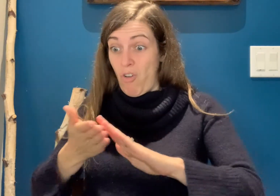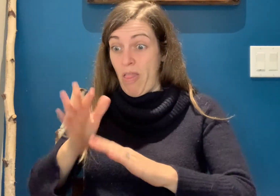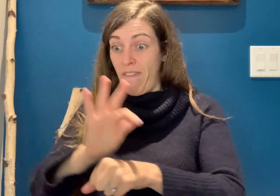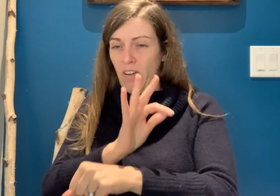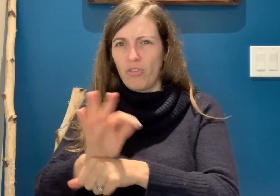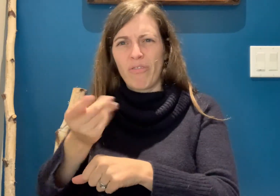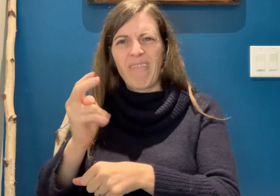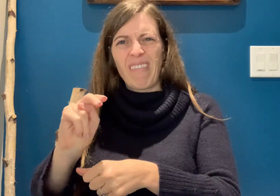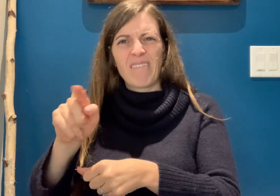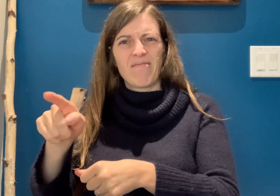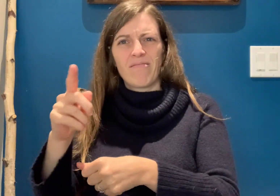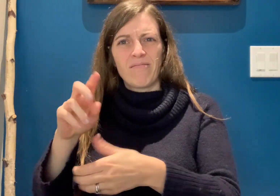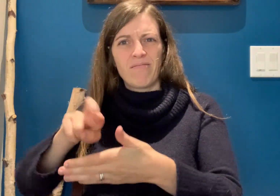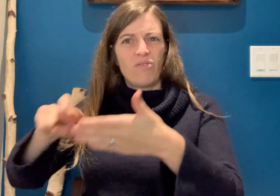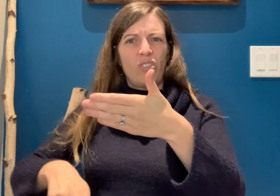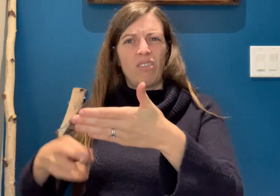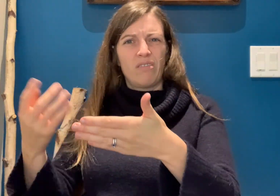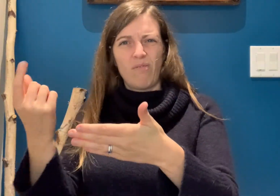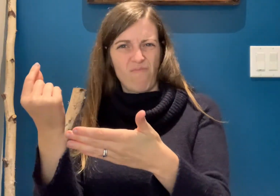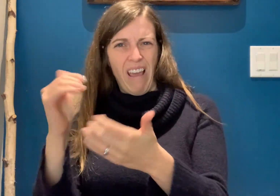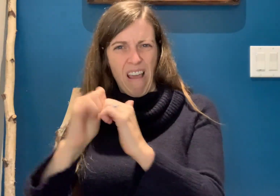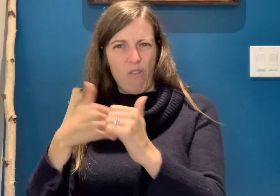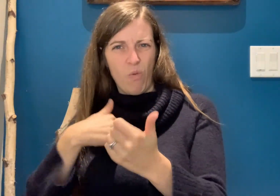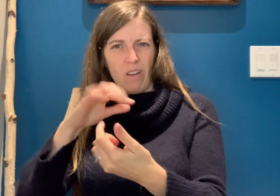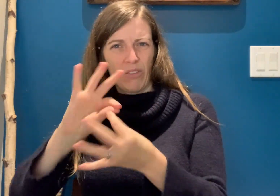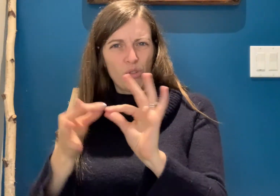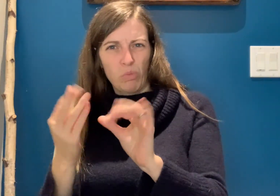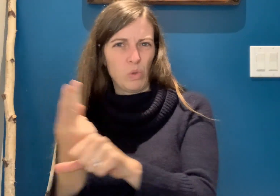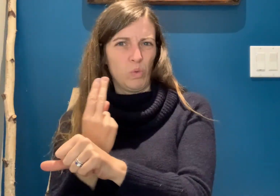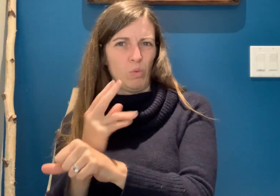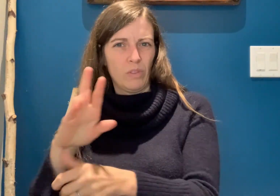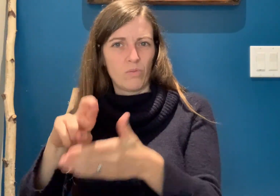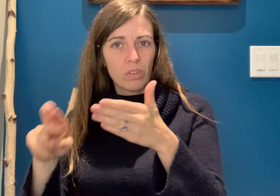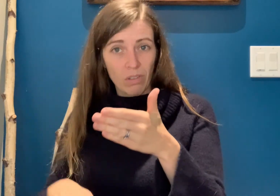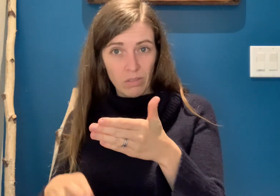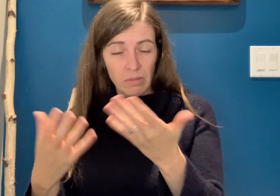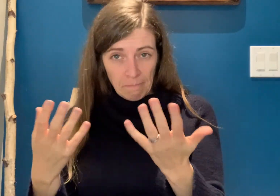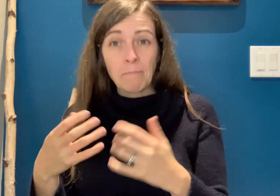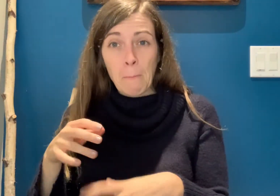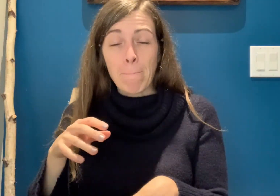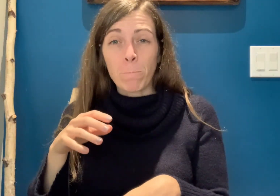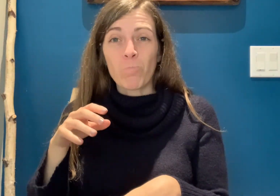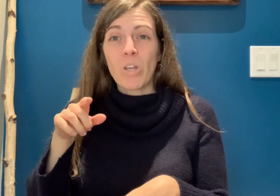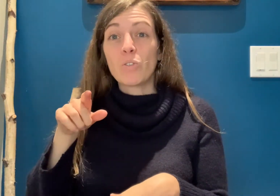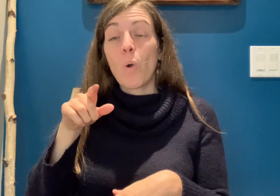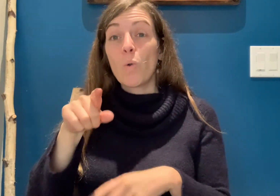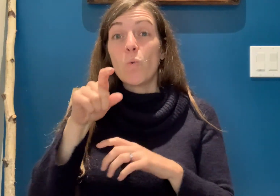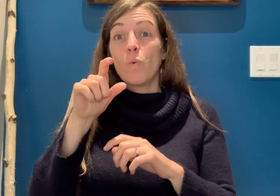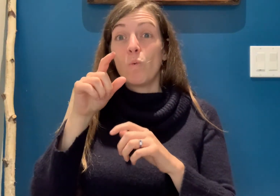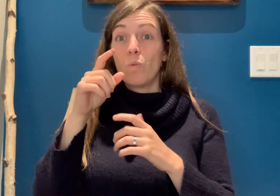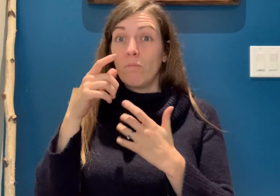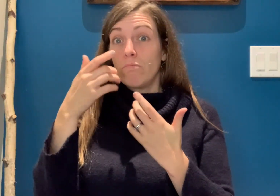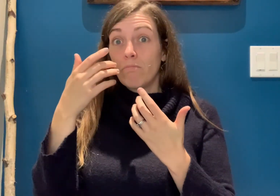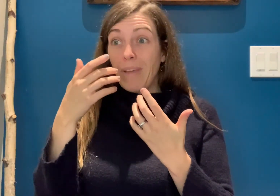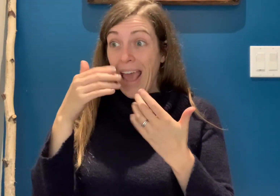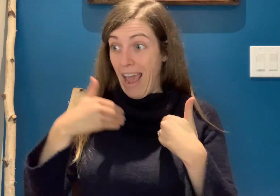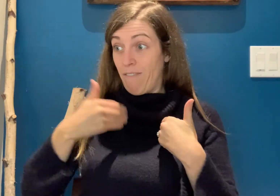or you don't know what the outputs are going to be, what the results are once you run the function, how you're supposed to use the results, you